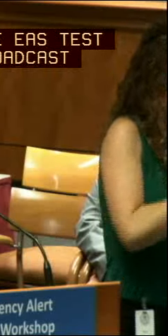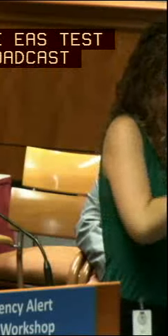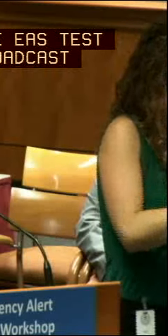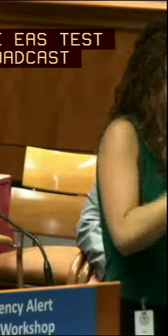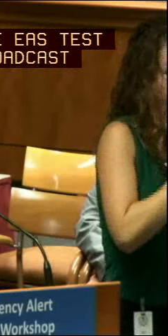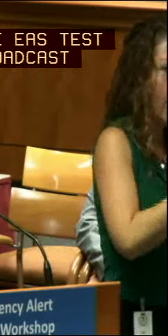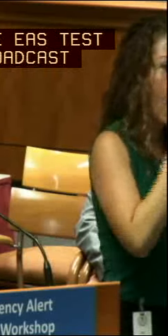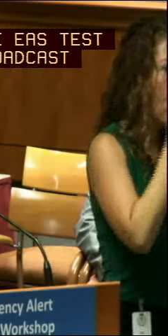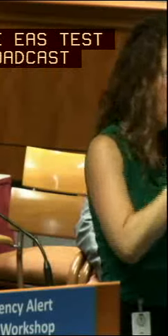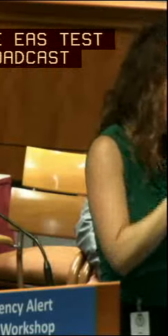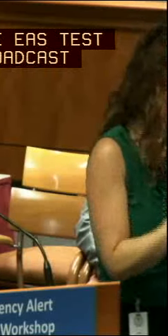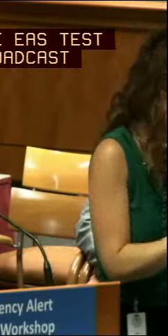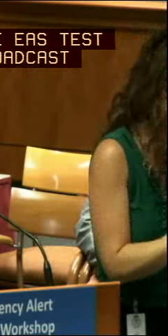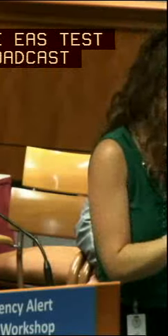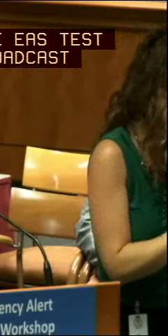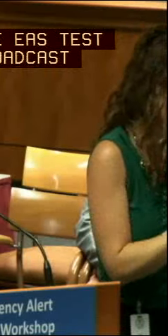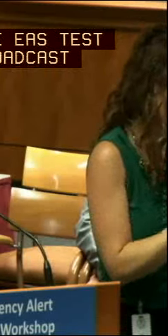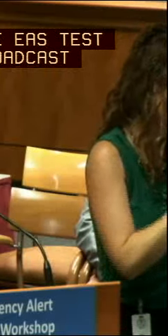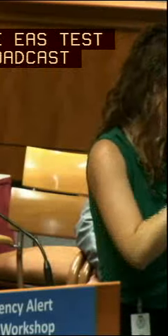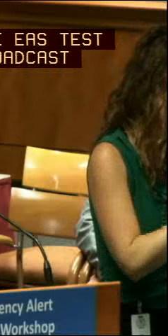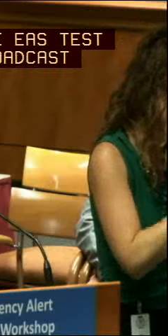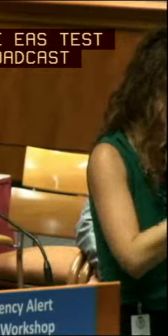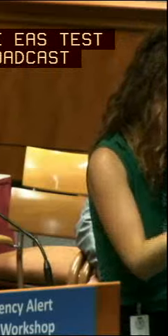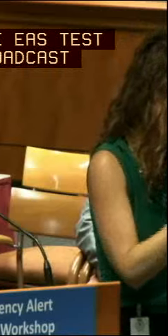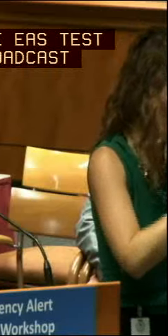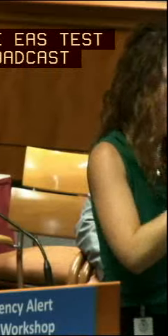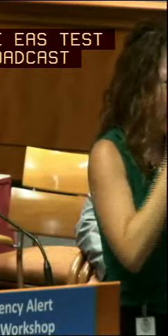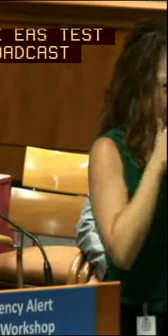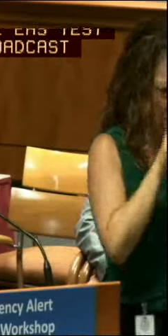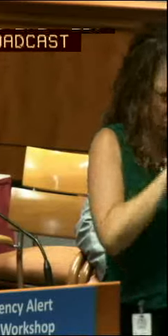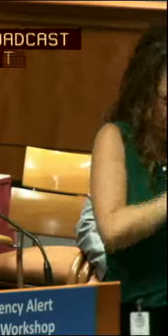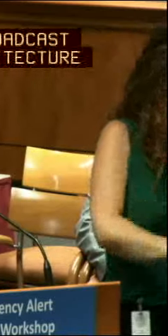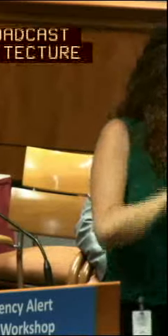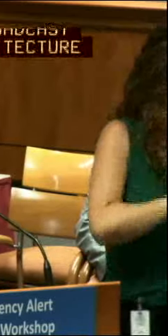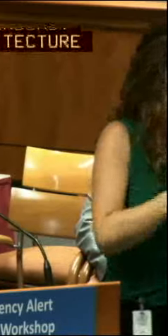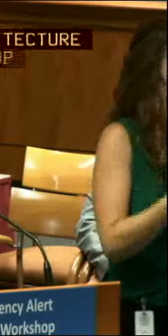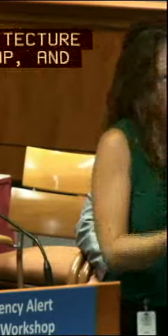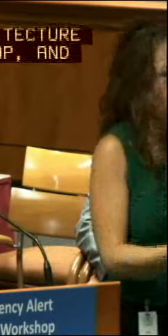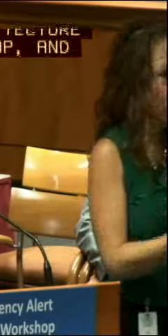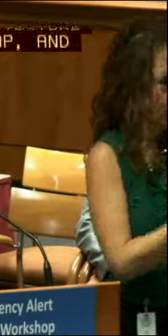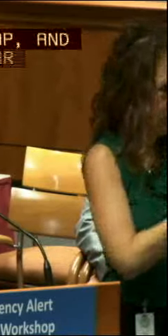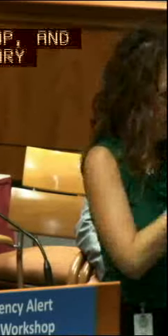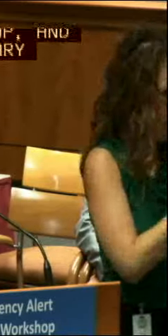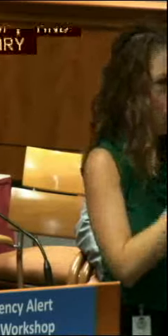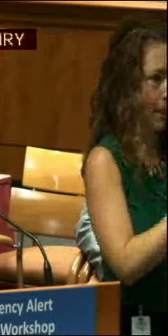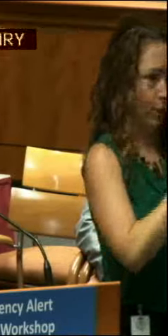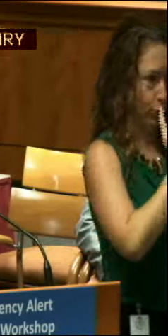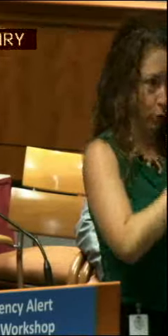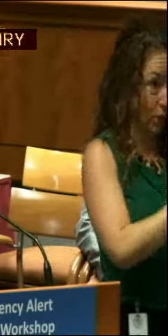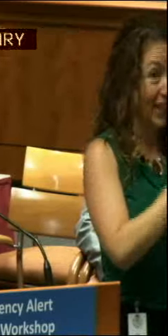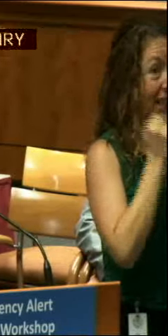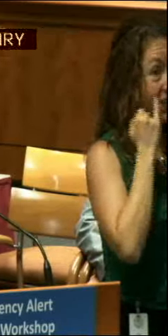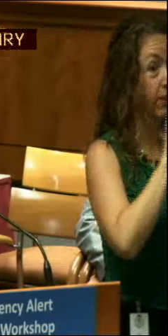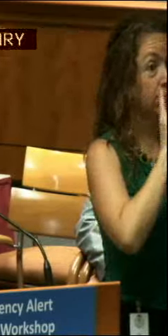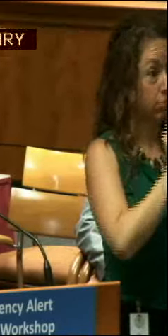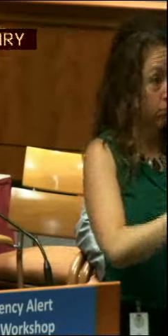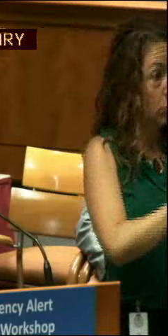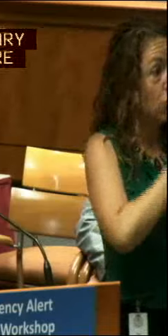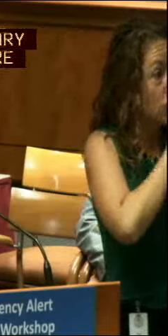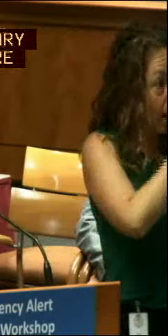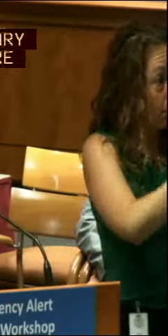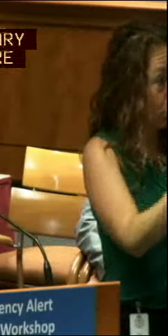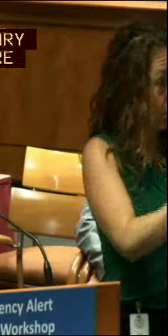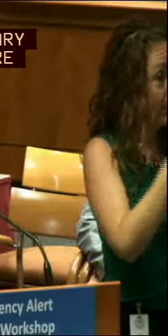and implement any necessary improvements to ensure that if activated in a real emergency,